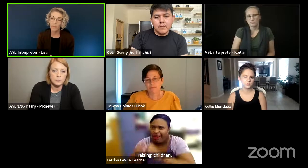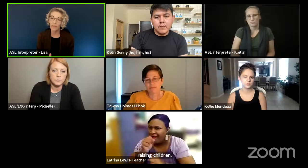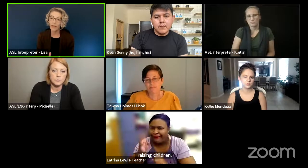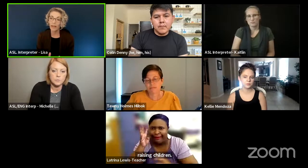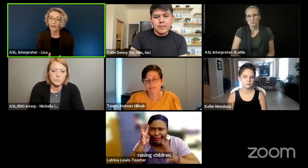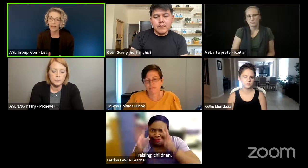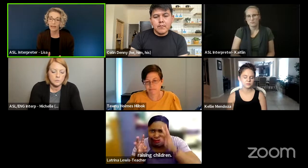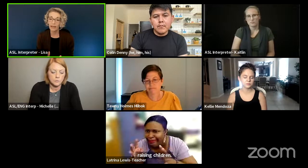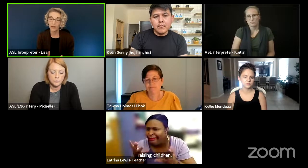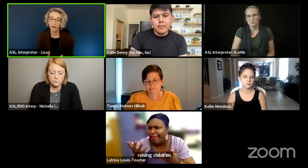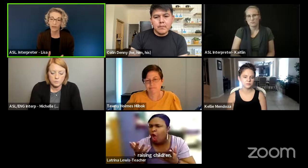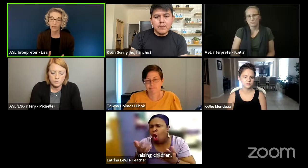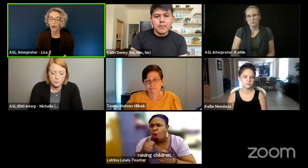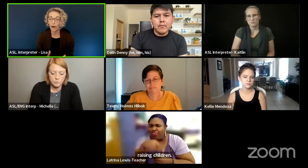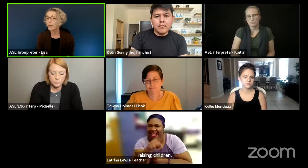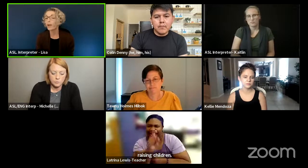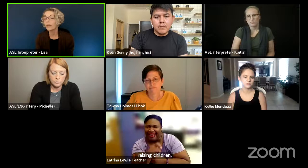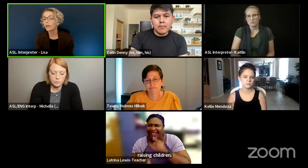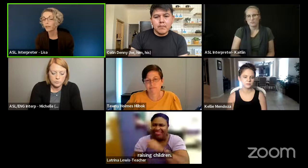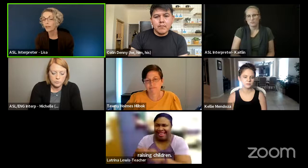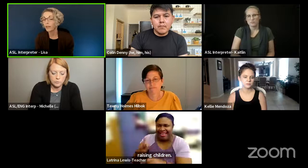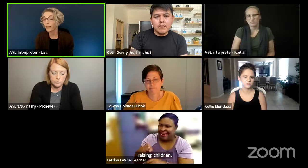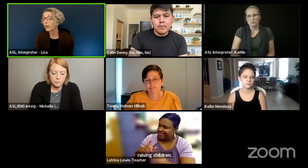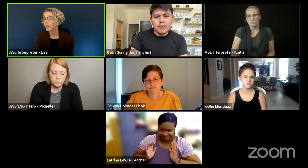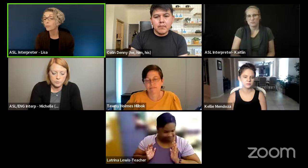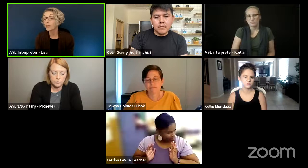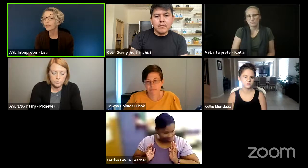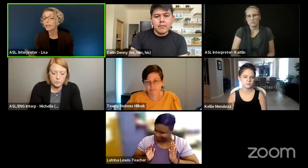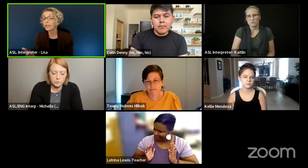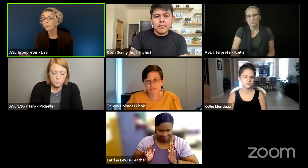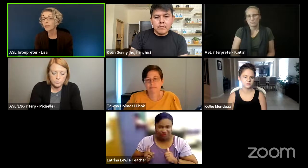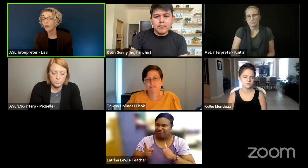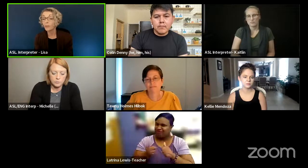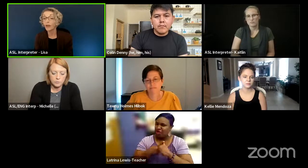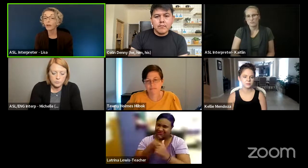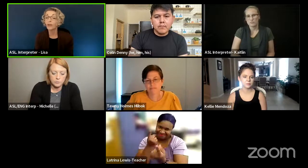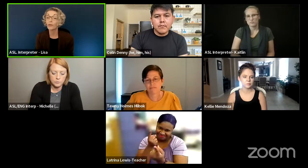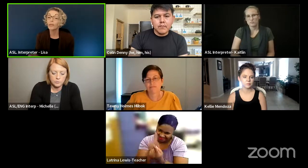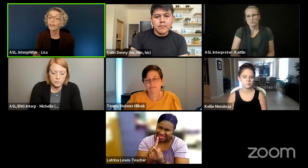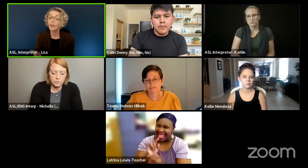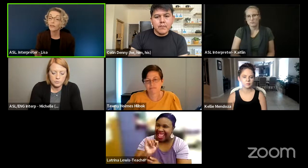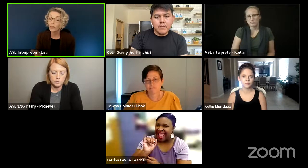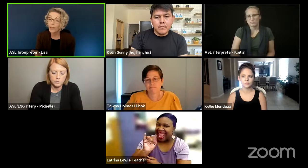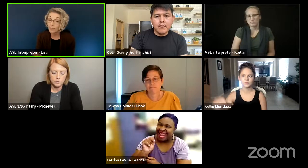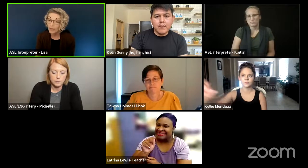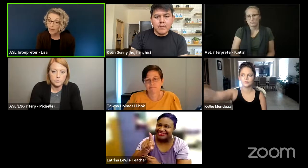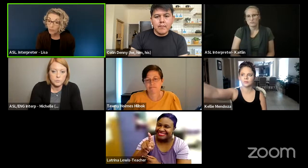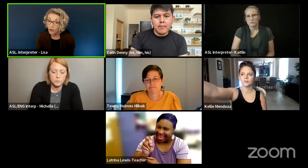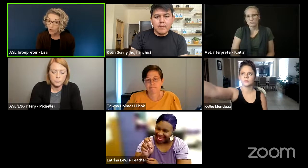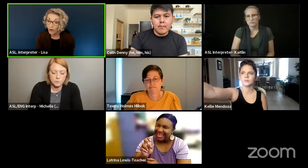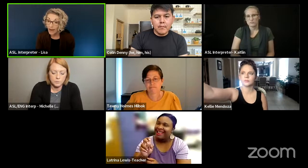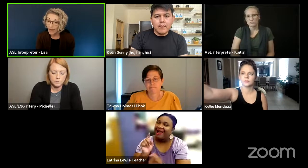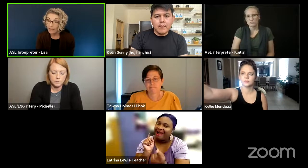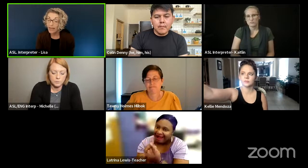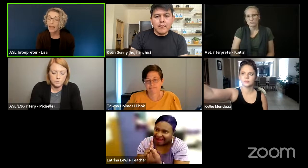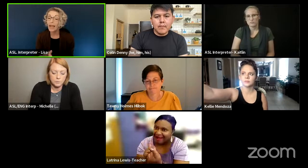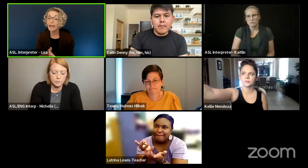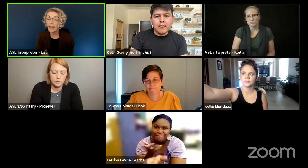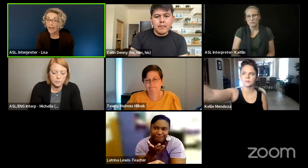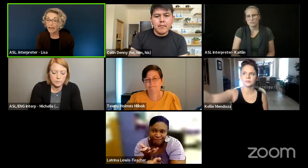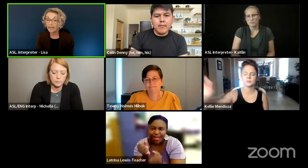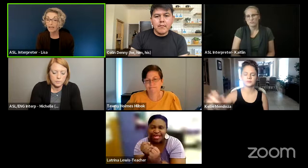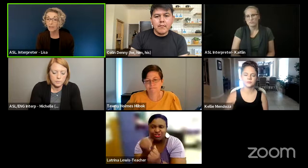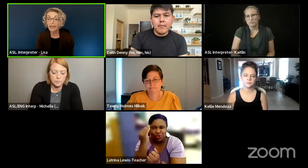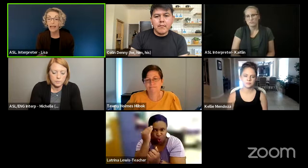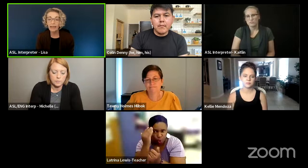assumptions. And that there are barriers, that they're experiencing specific barriers. We need to first meet them where they're at